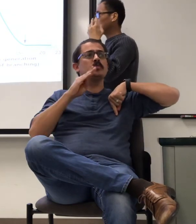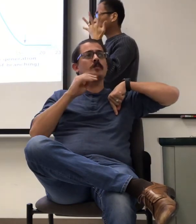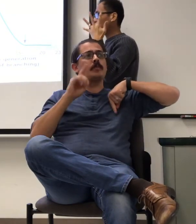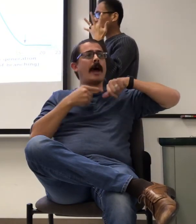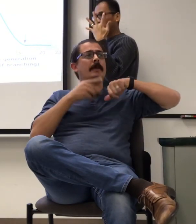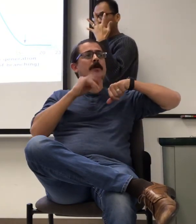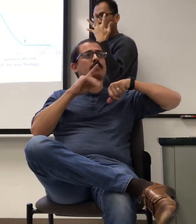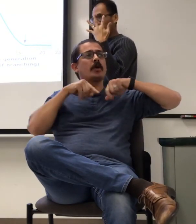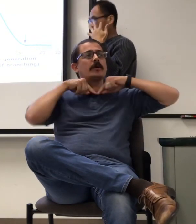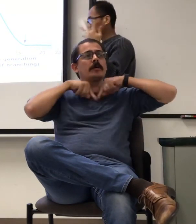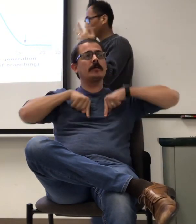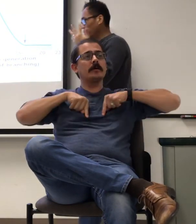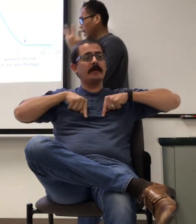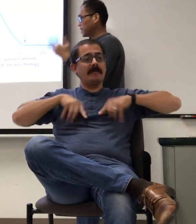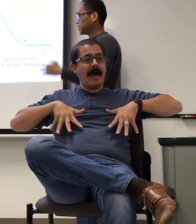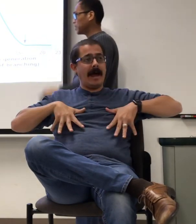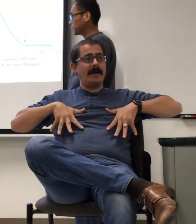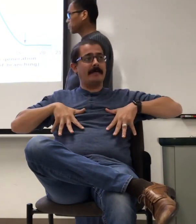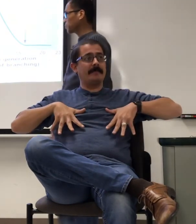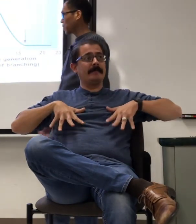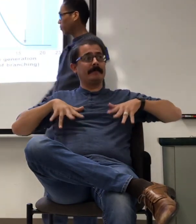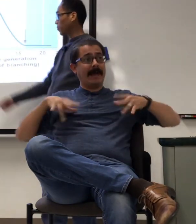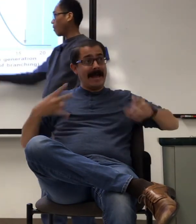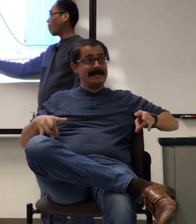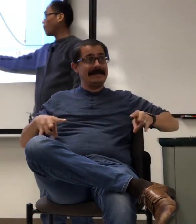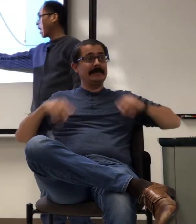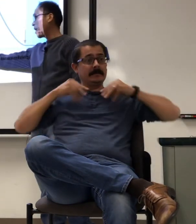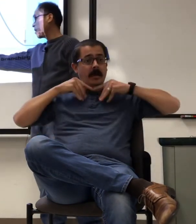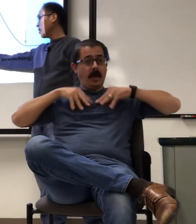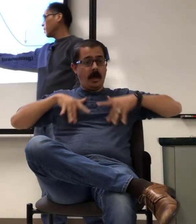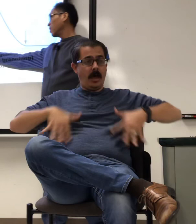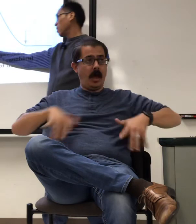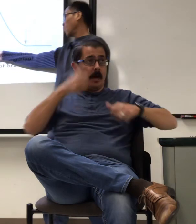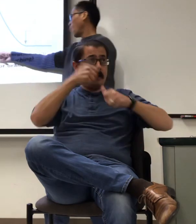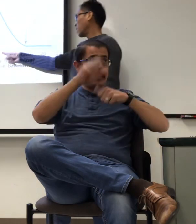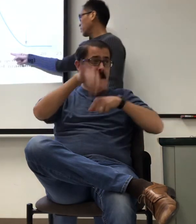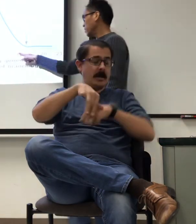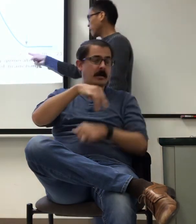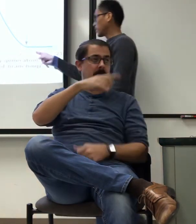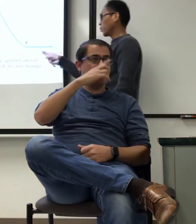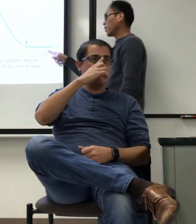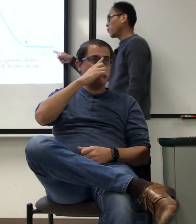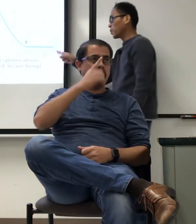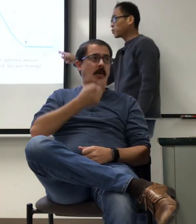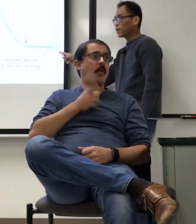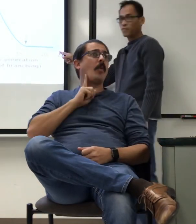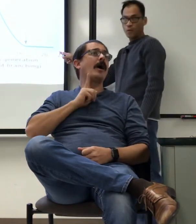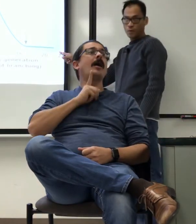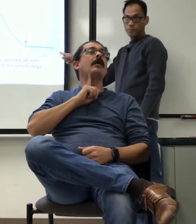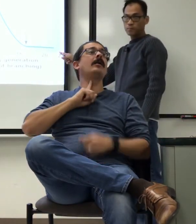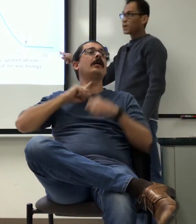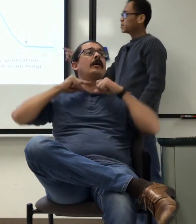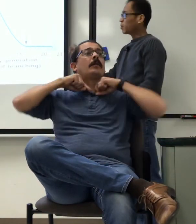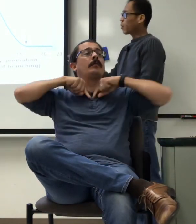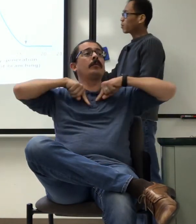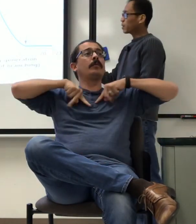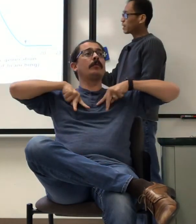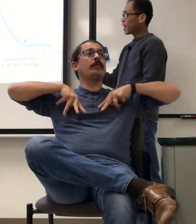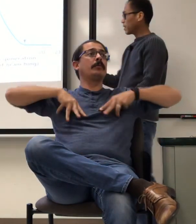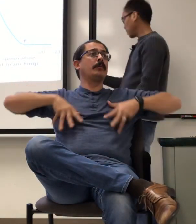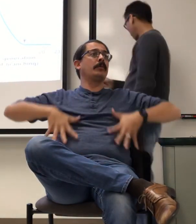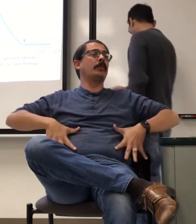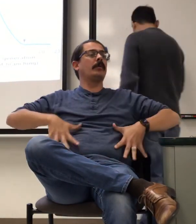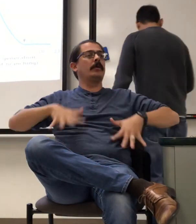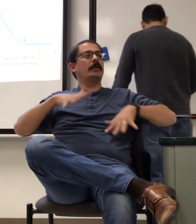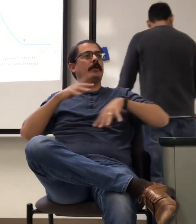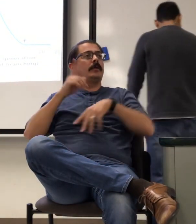Division 2, 5 lobar. Division 3, 18 tertiary. I went through all that. 1 to like 23 or 24. So what we're looking